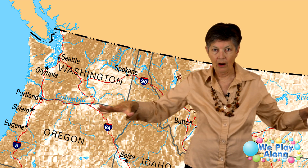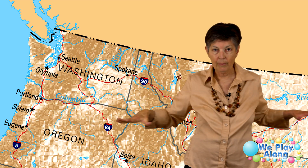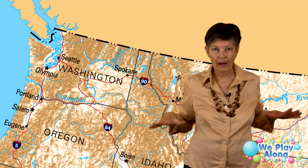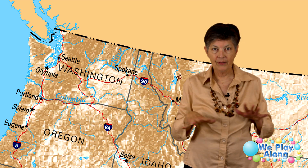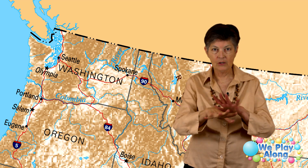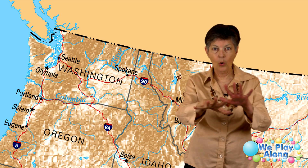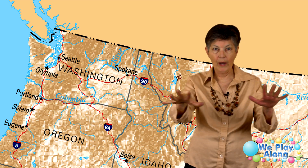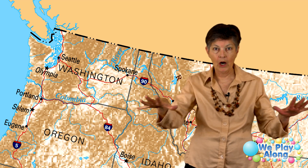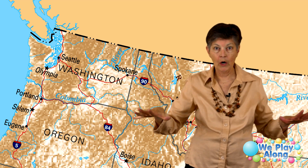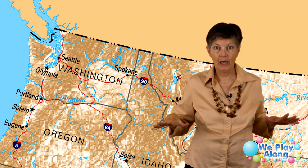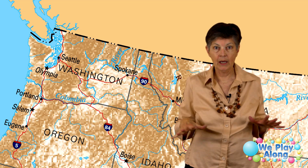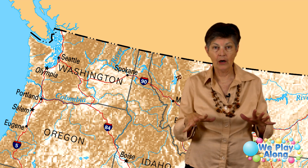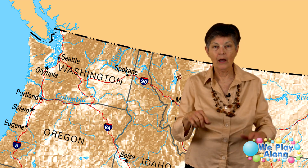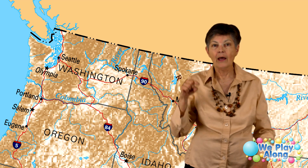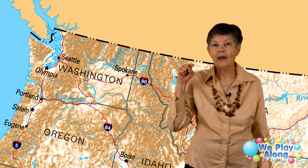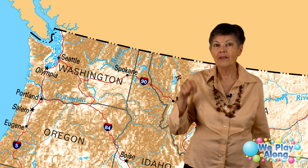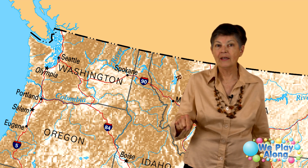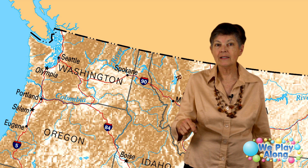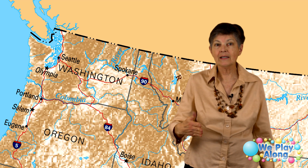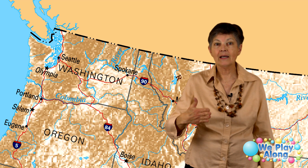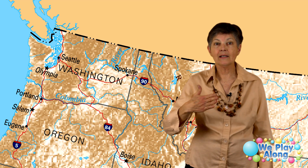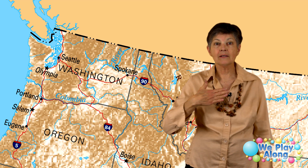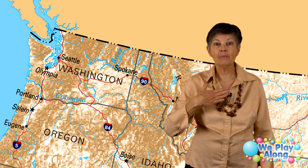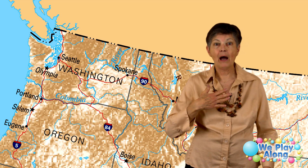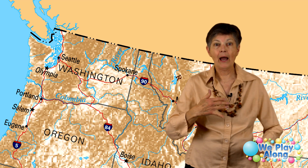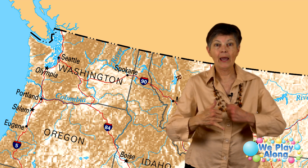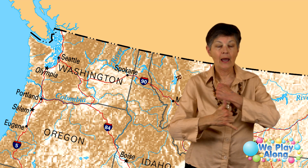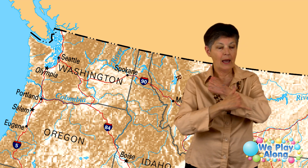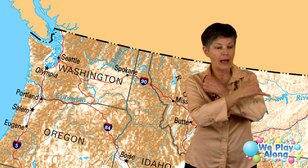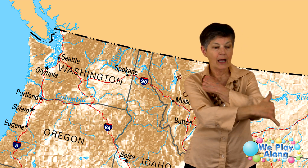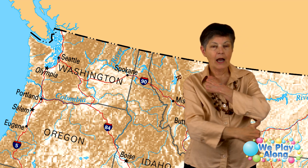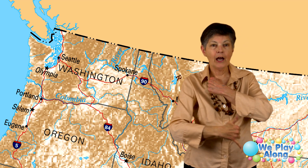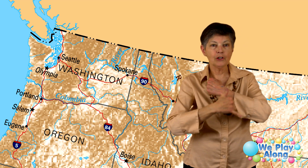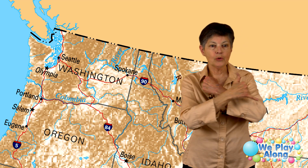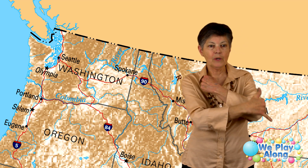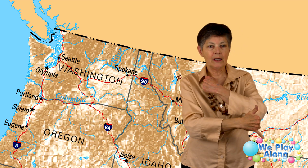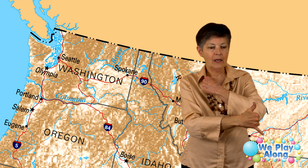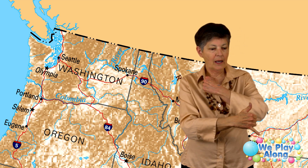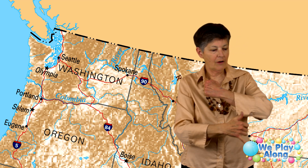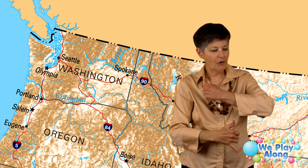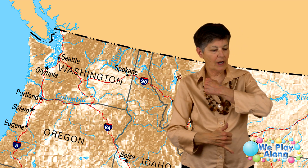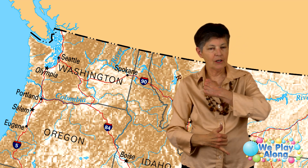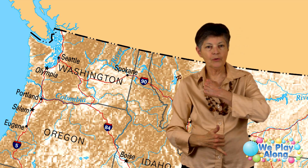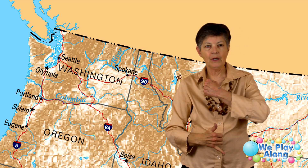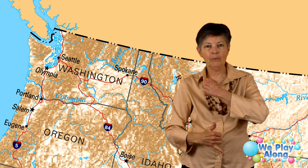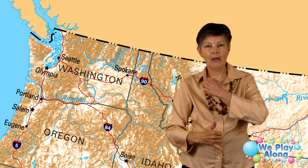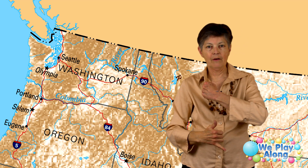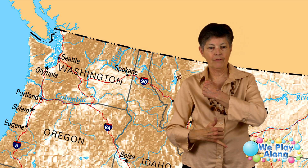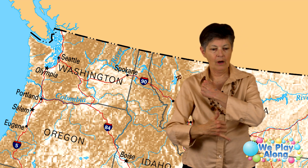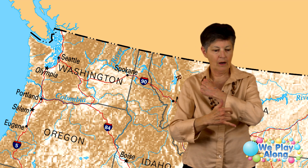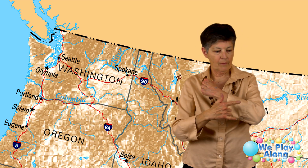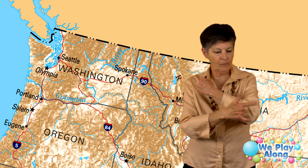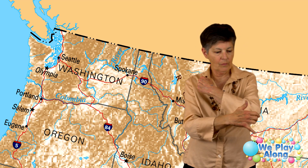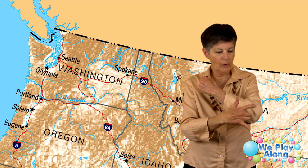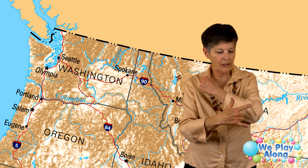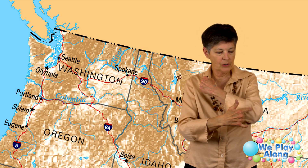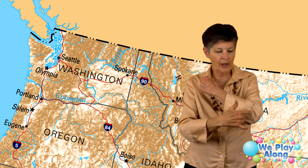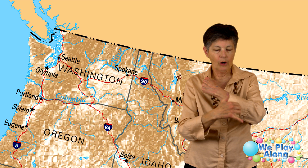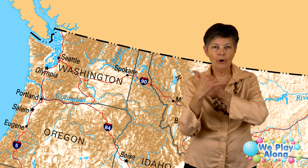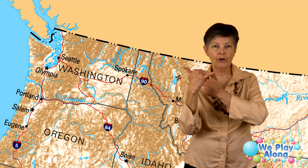all about this whole area here. This is my country. And for country, you make a, at your elbow, you're